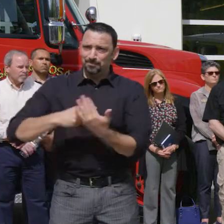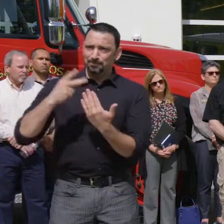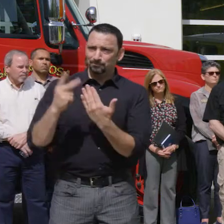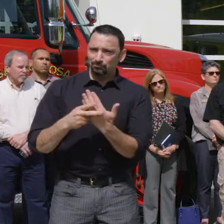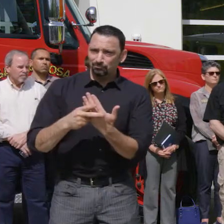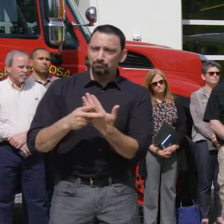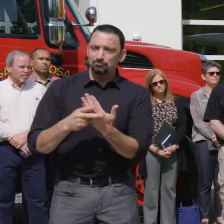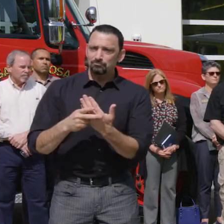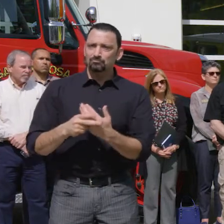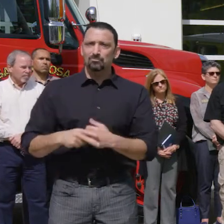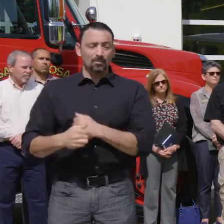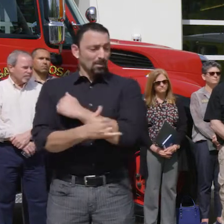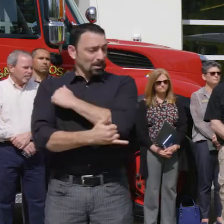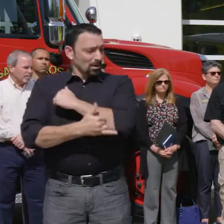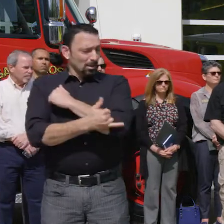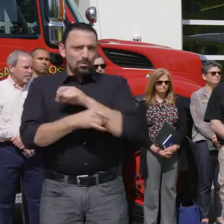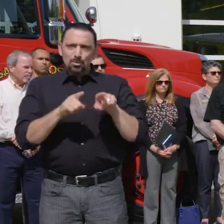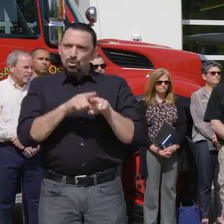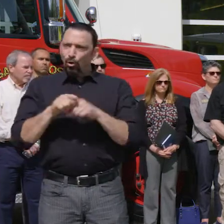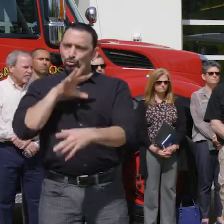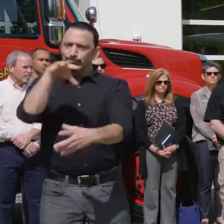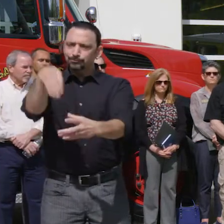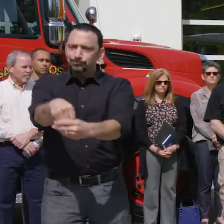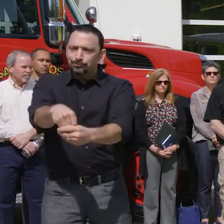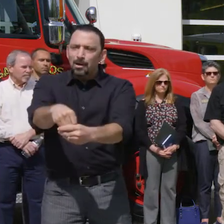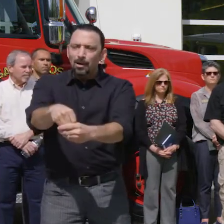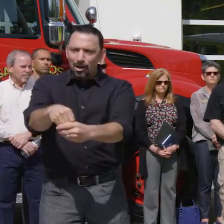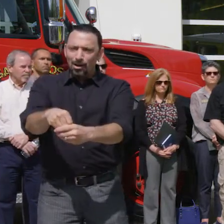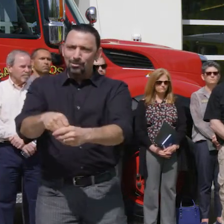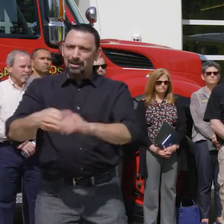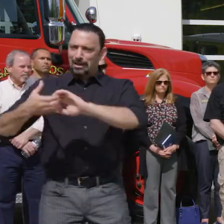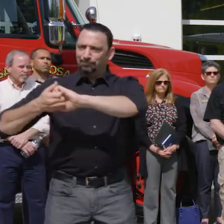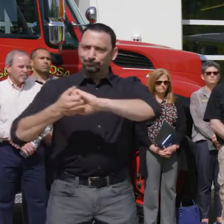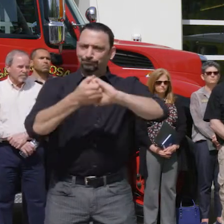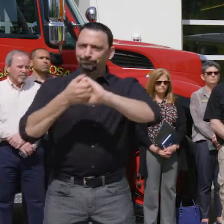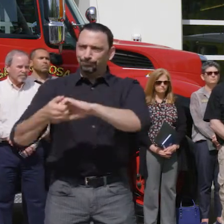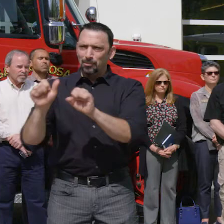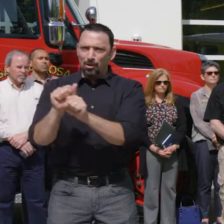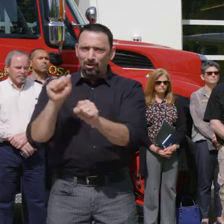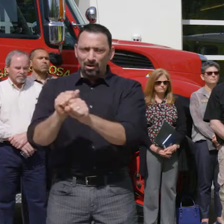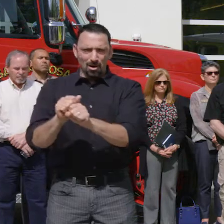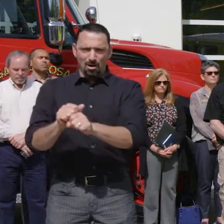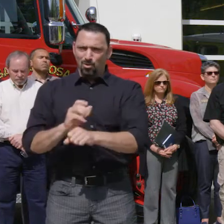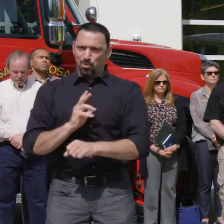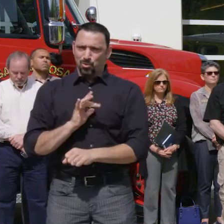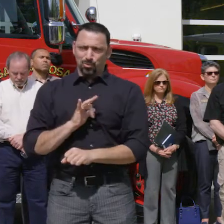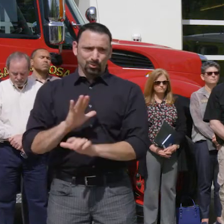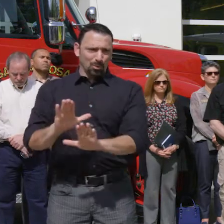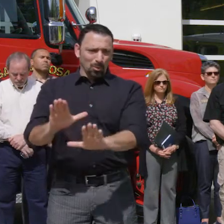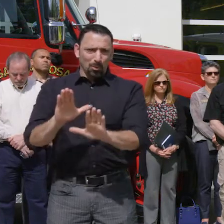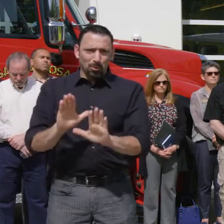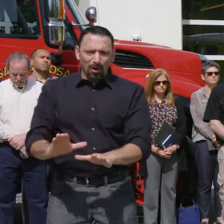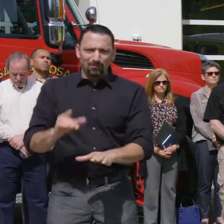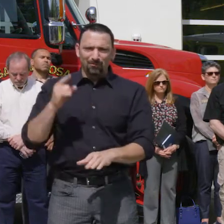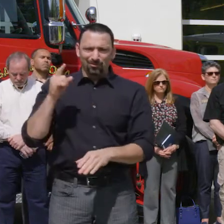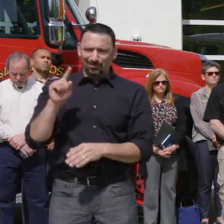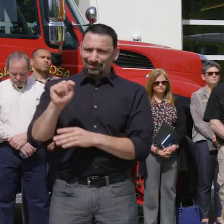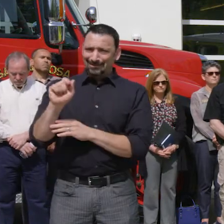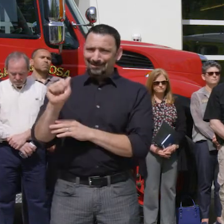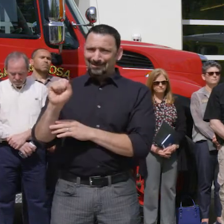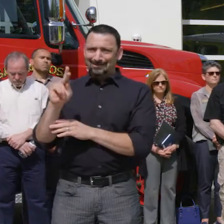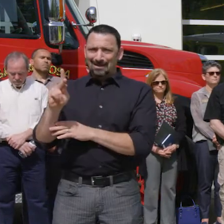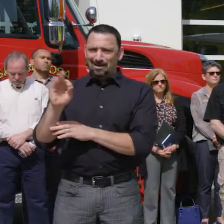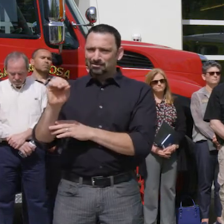The county also participated in a joint debris task force, which has been instrumental in determining the process of